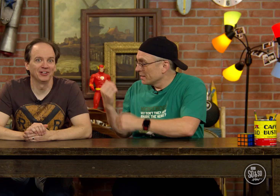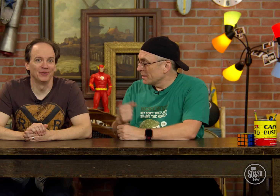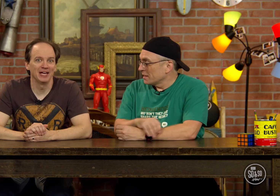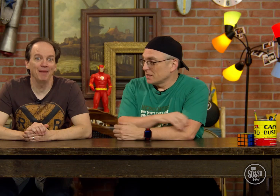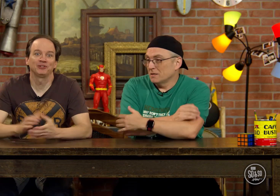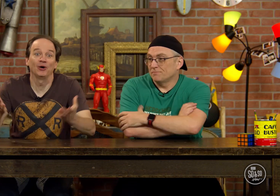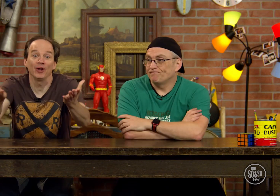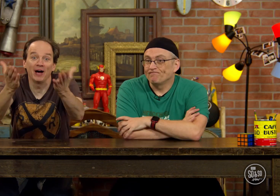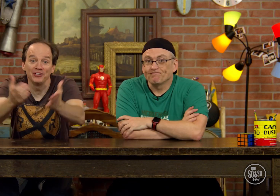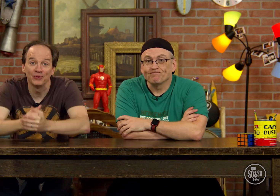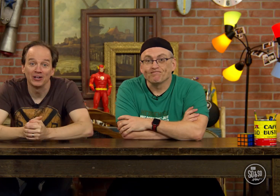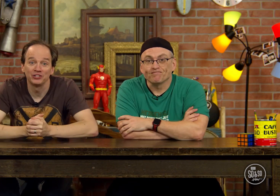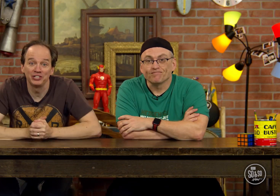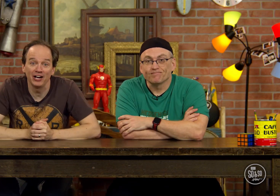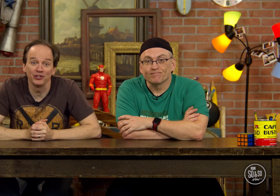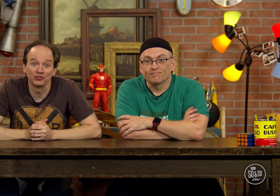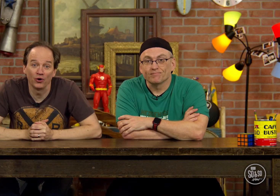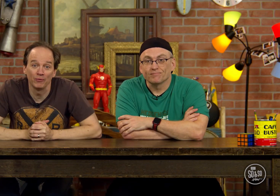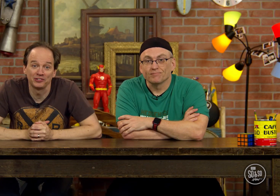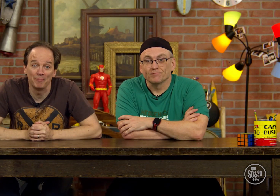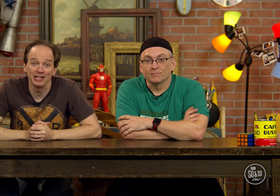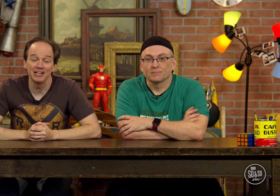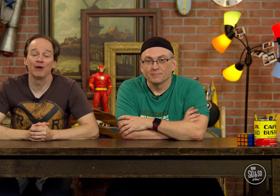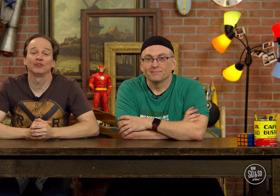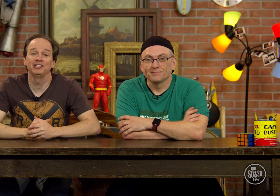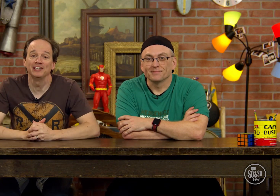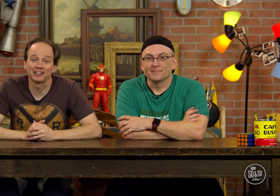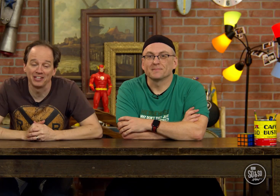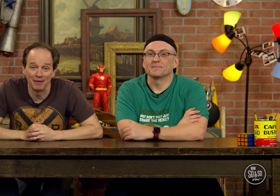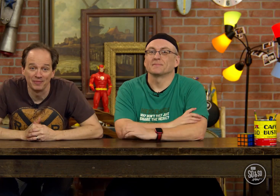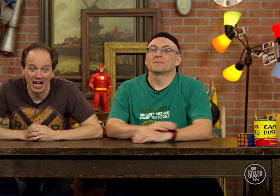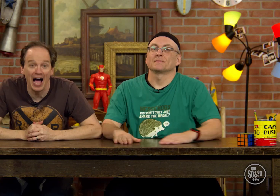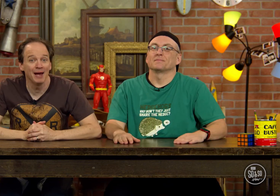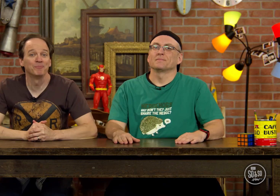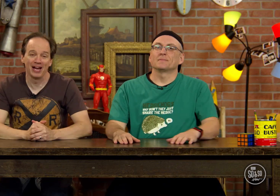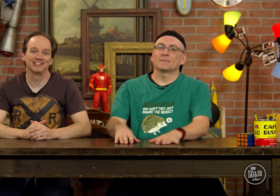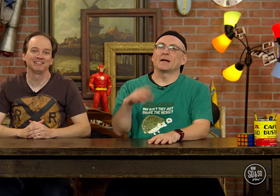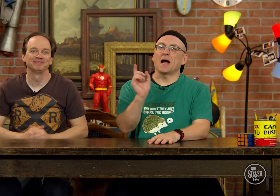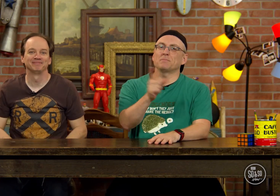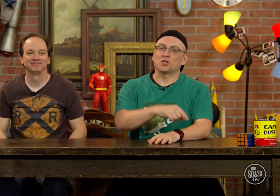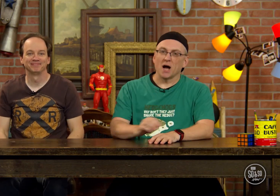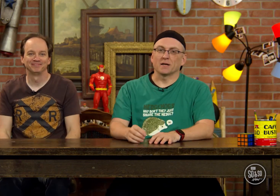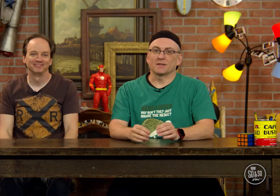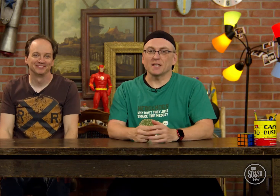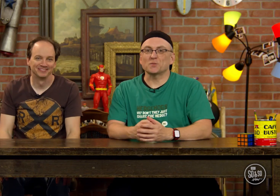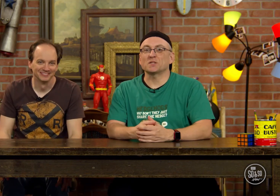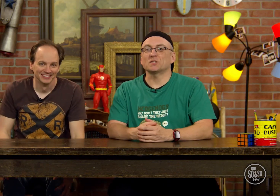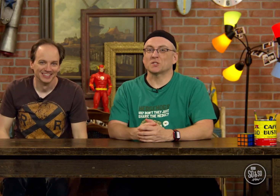so so what about you share your story with somebody and we'll see you next time I'm Brandon and I'm John this was the so